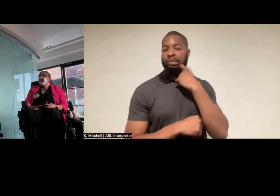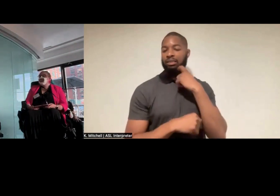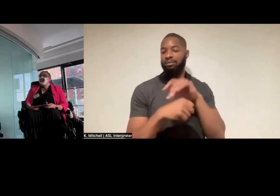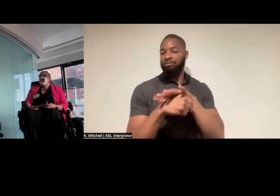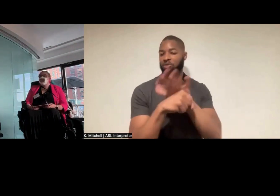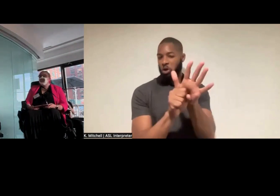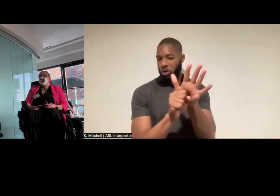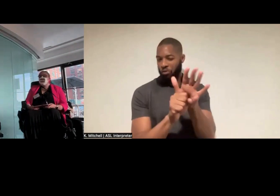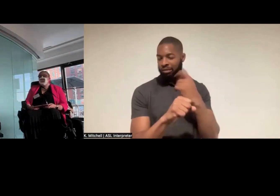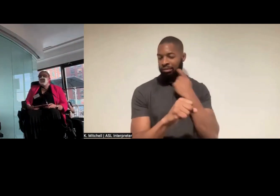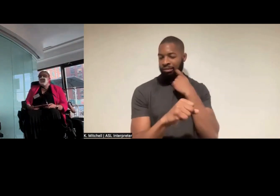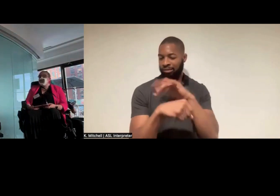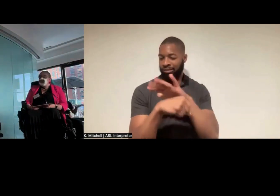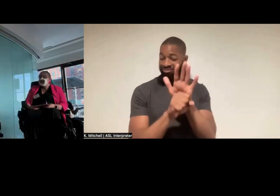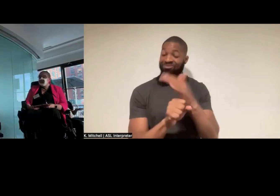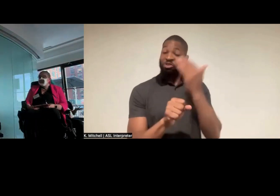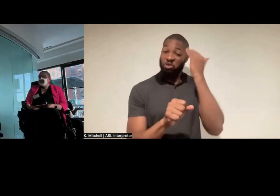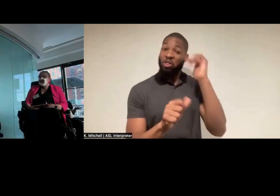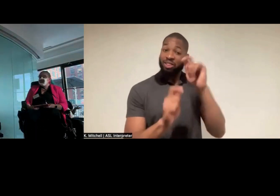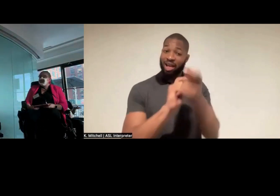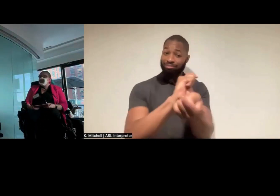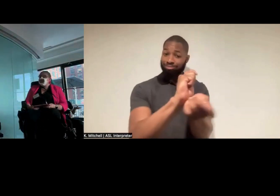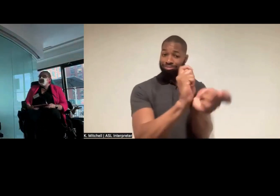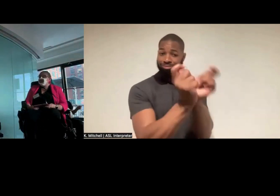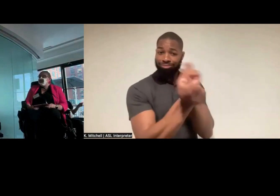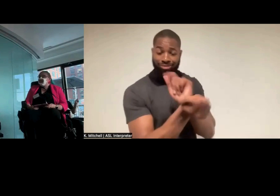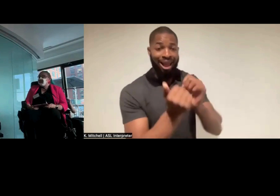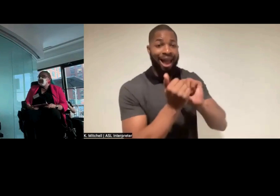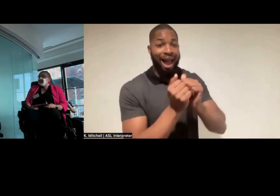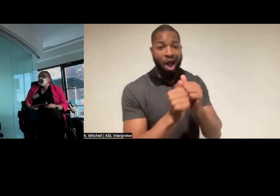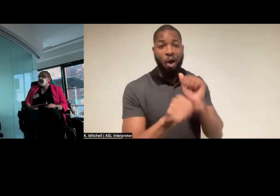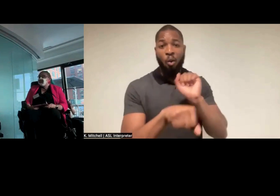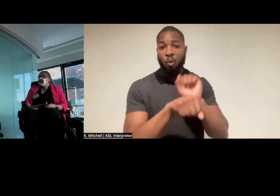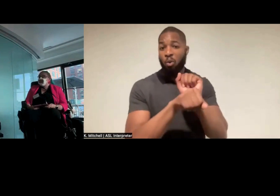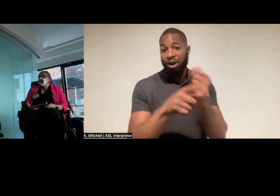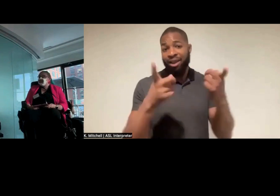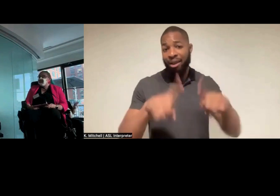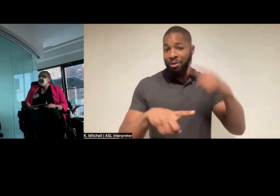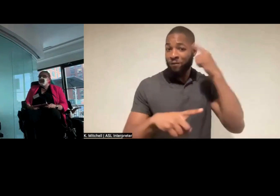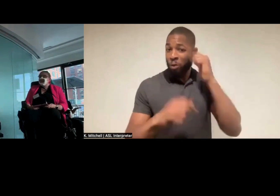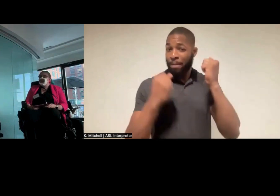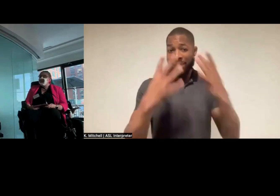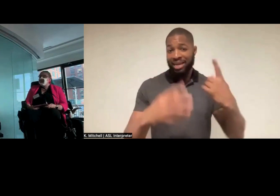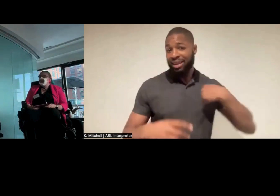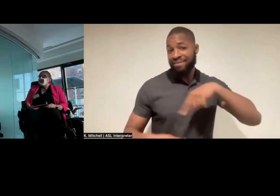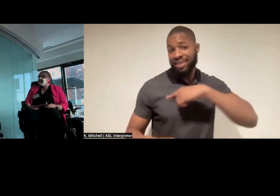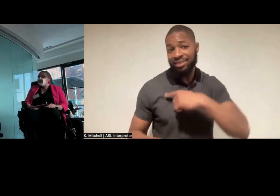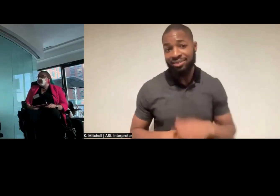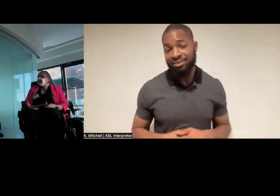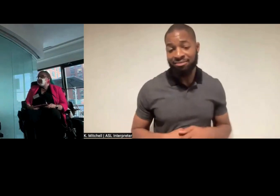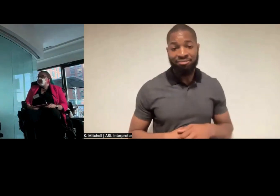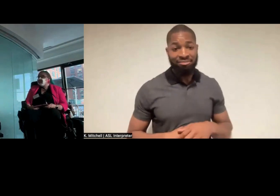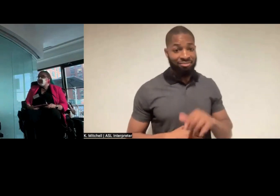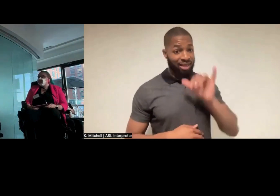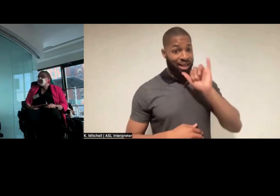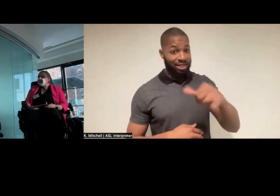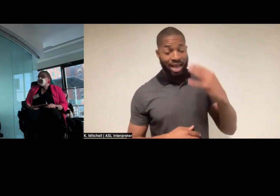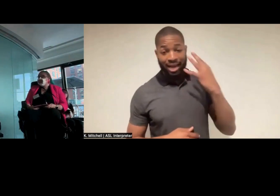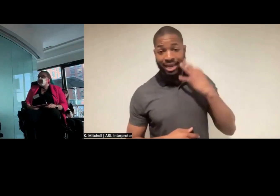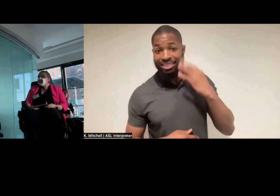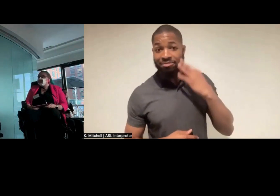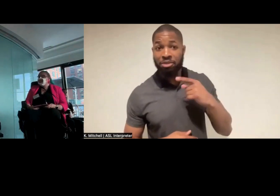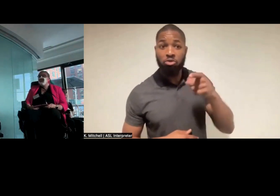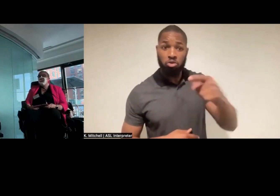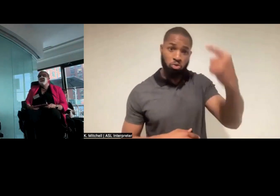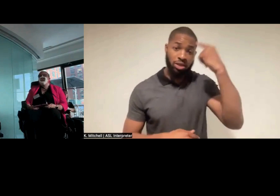drastically changed what the workplace looks like for many of us. So in y'all's experience, has that been for the better? Has it been for the worse?